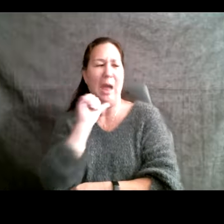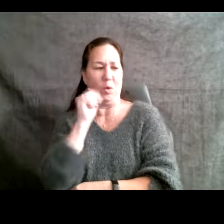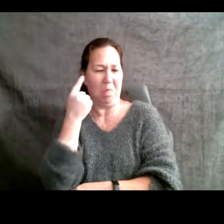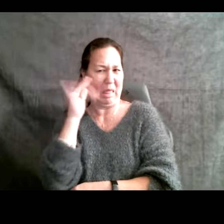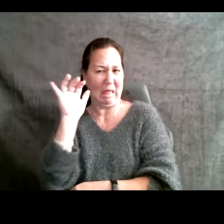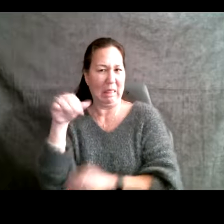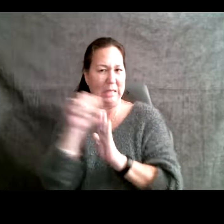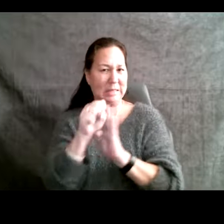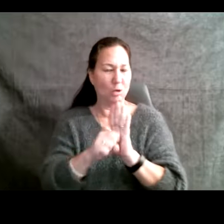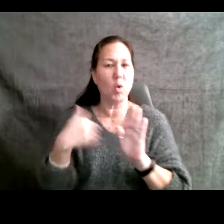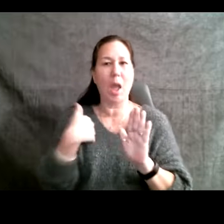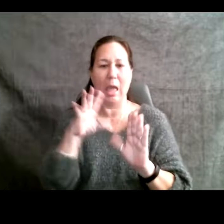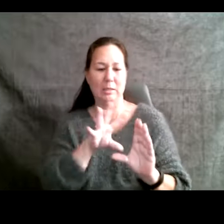has.